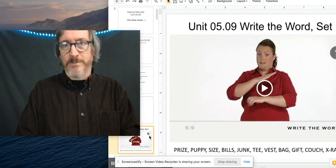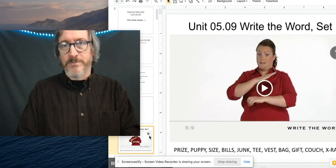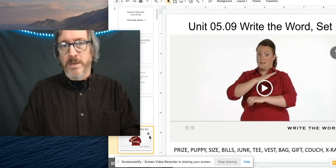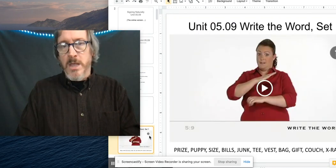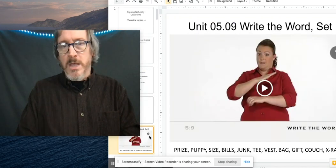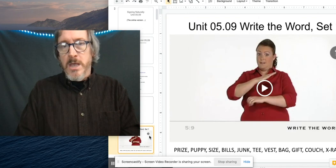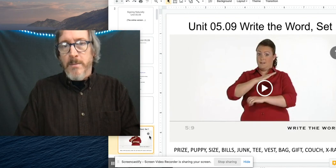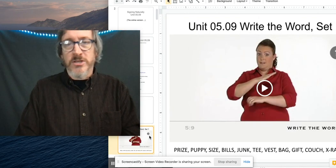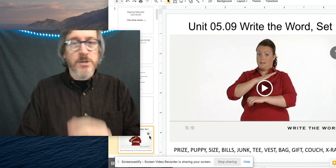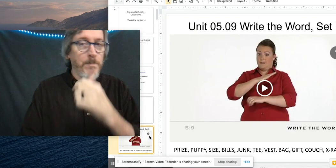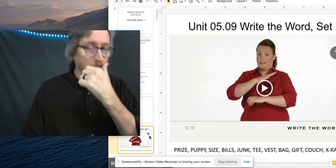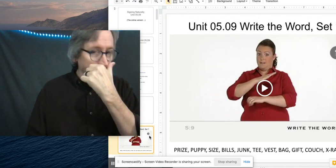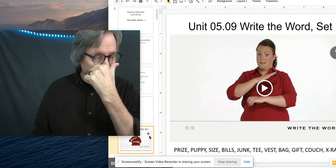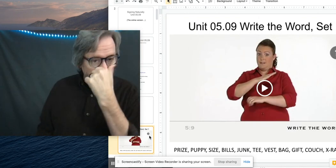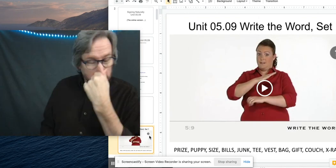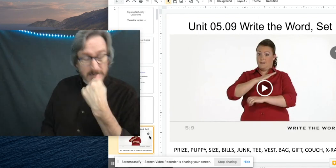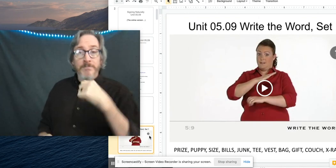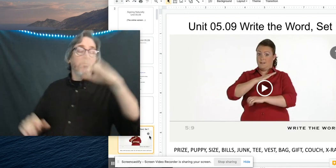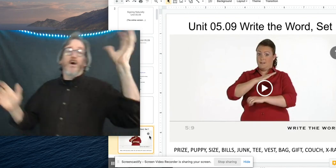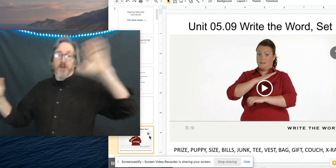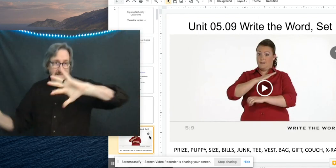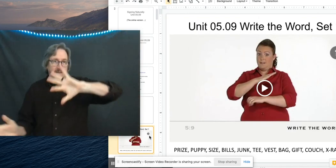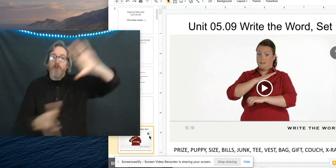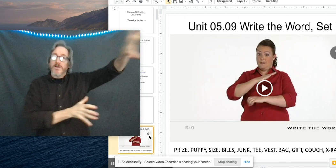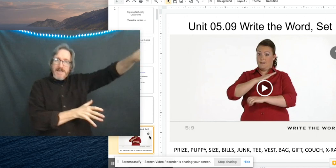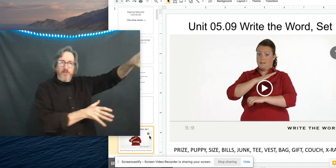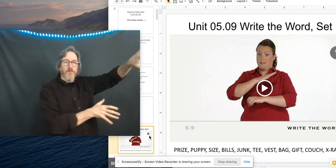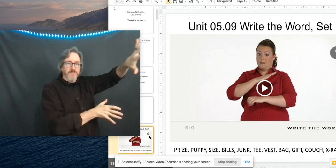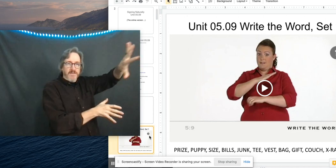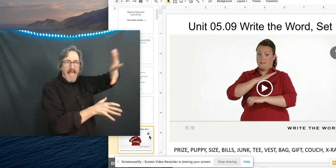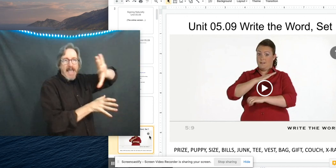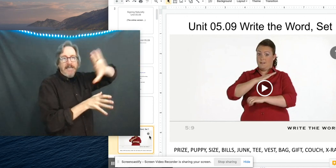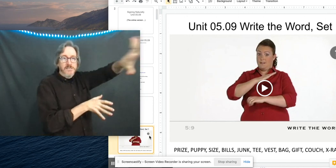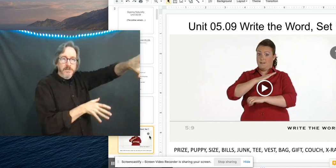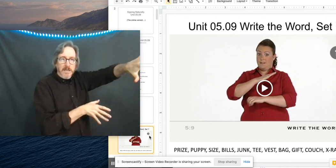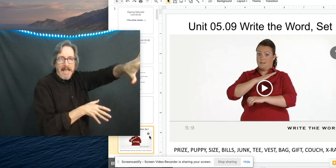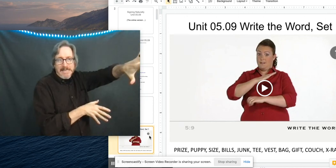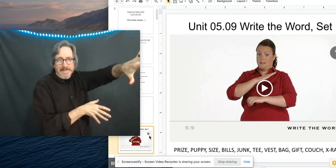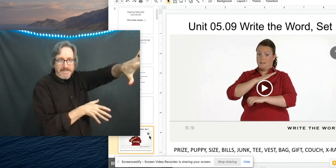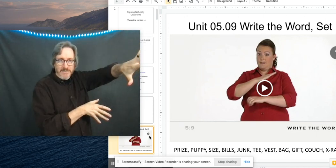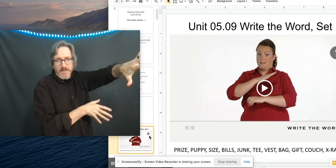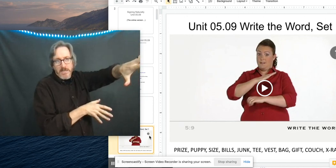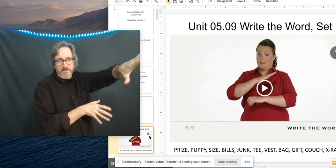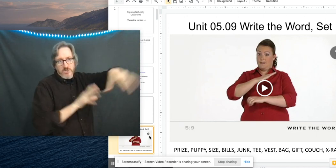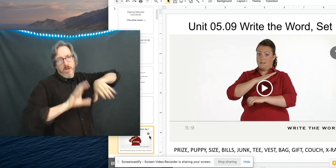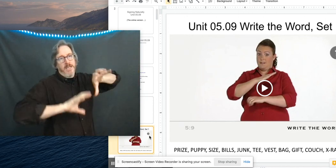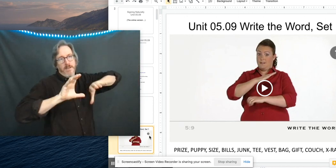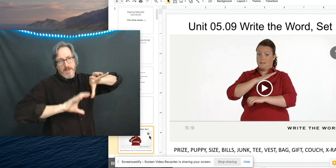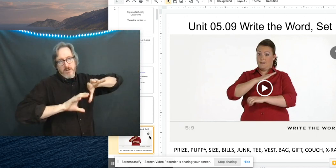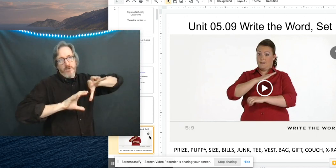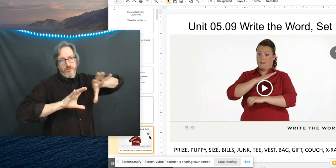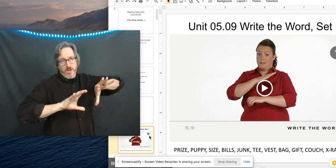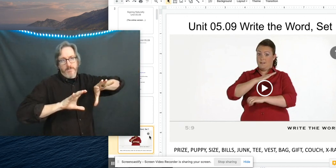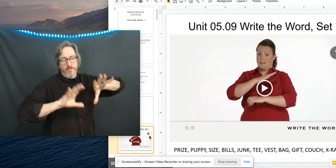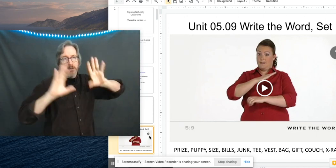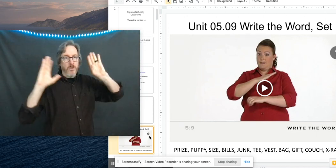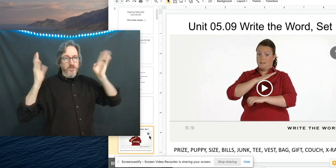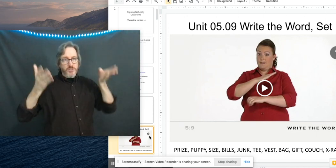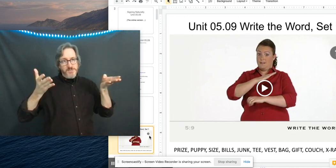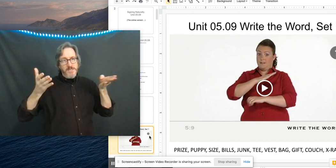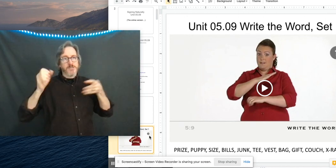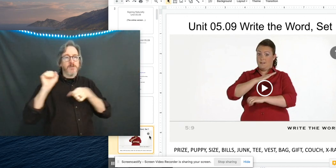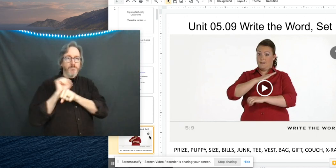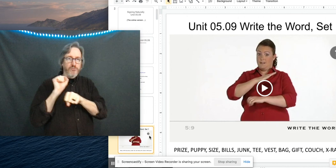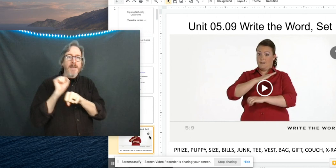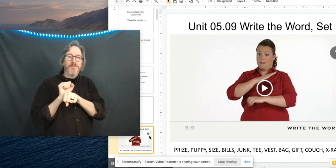chapter, but there's a bunch. Well, okay, so now that we've done the in-class activity of talking about your job, which